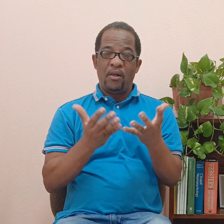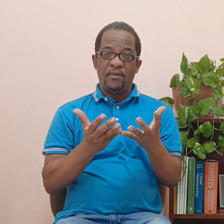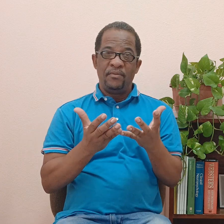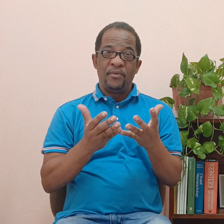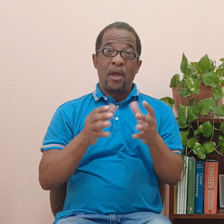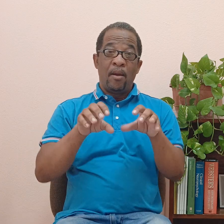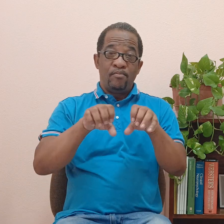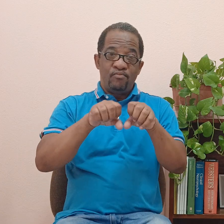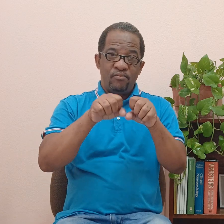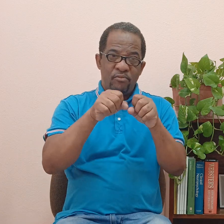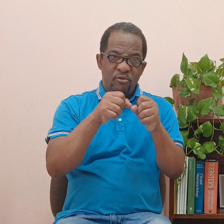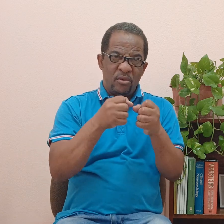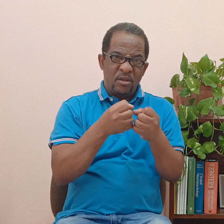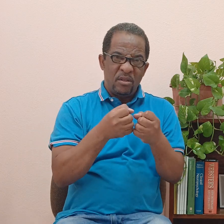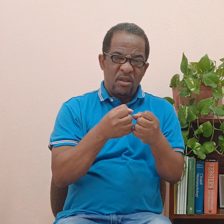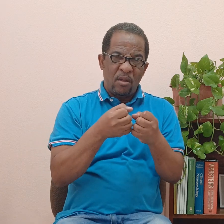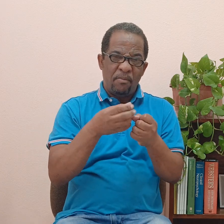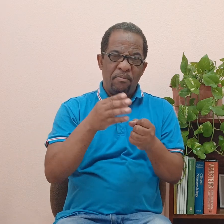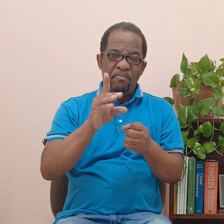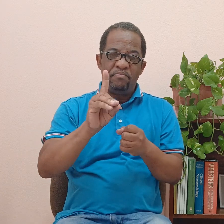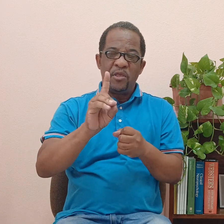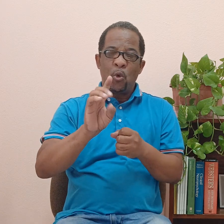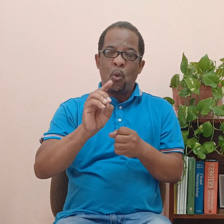breaking the bow and shattering the spear,